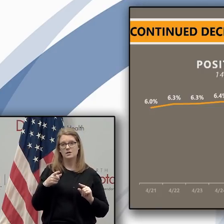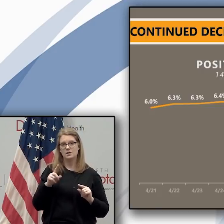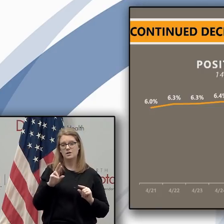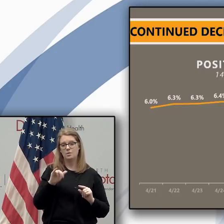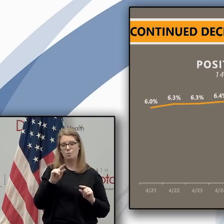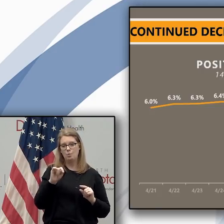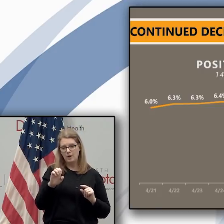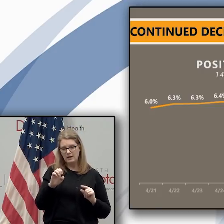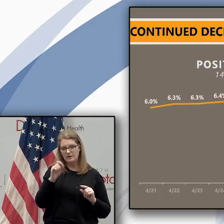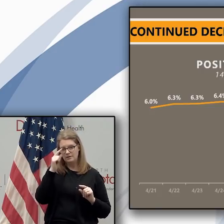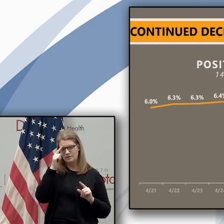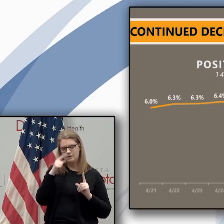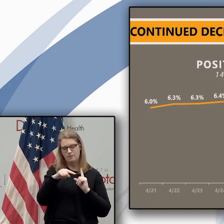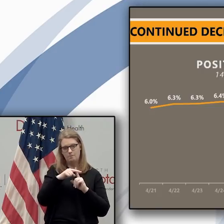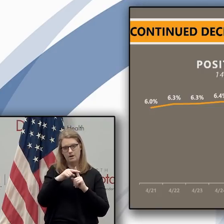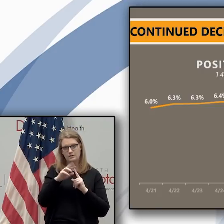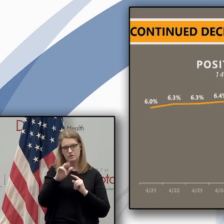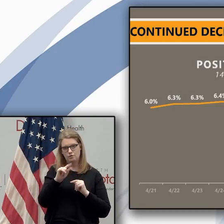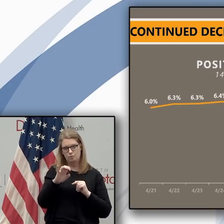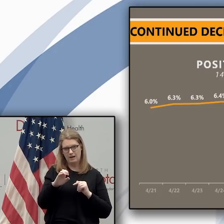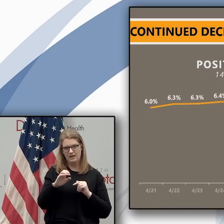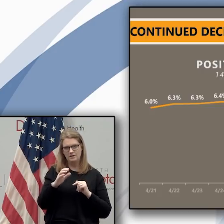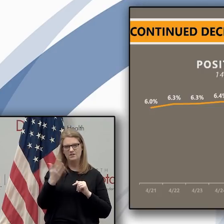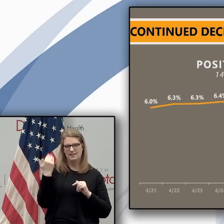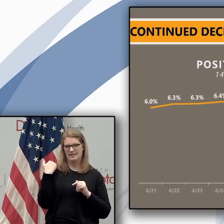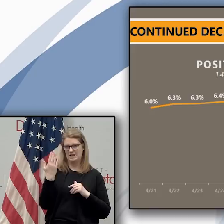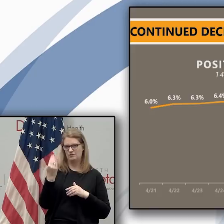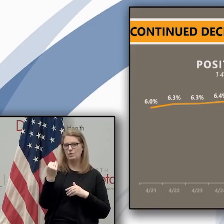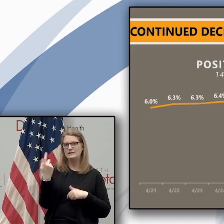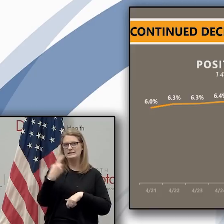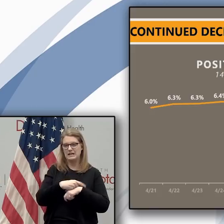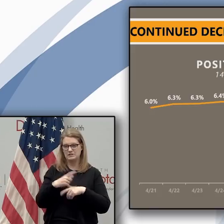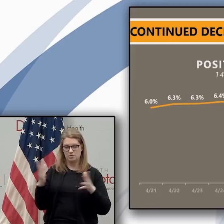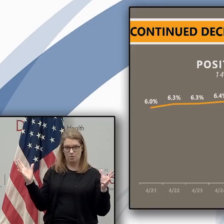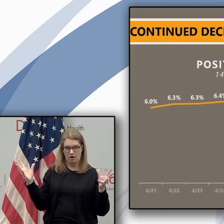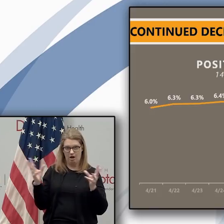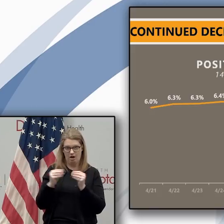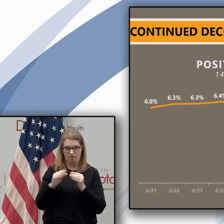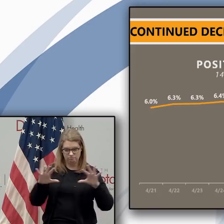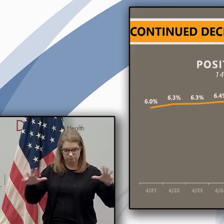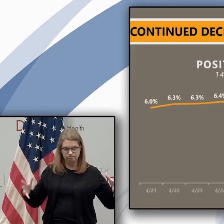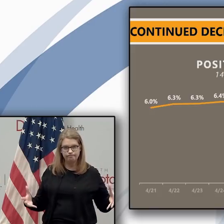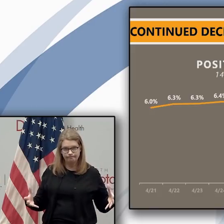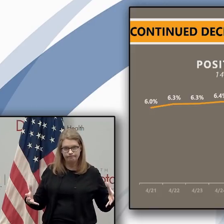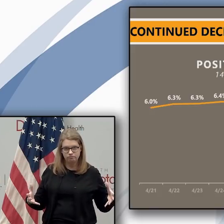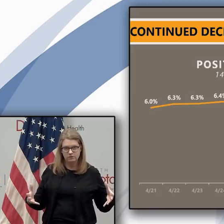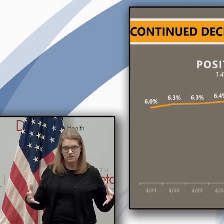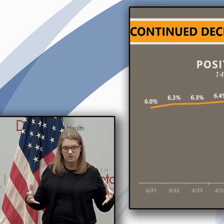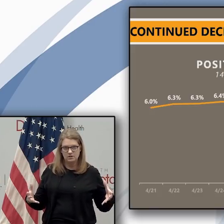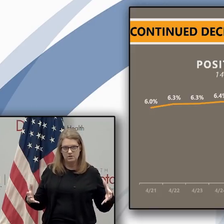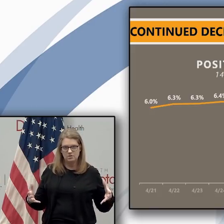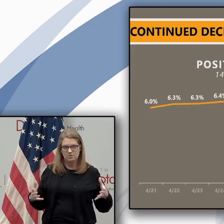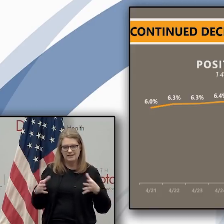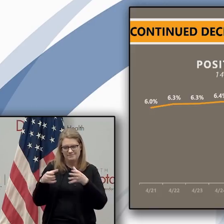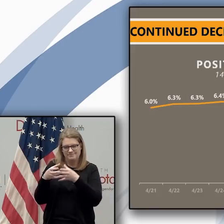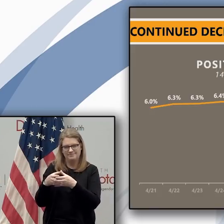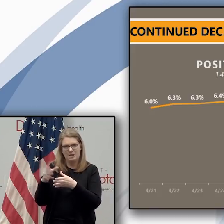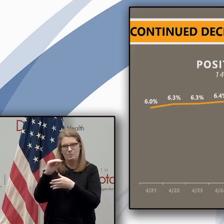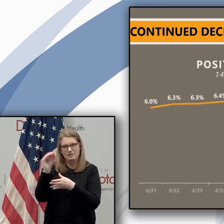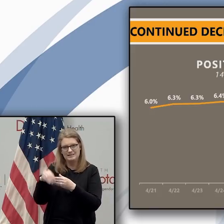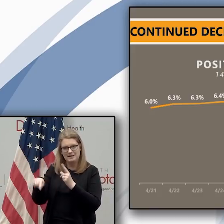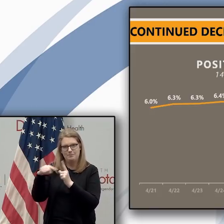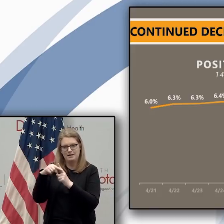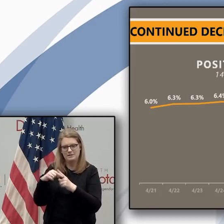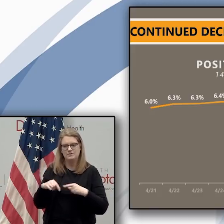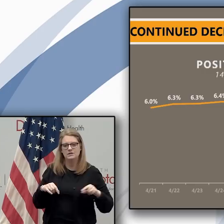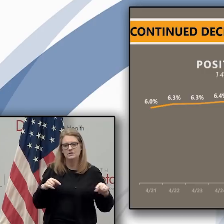rate, positive rate cumulative over the last 14 days is declining, and this has been a rolling average is really